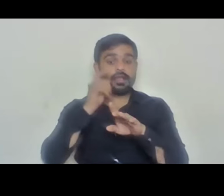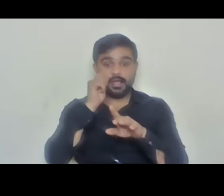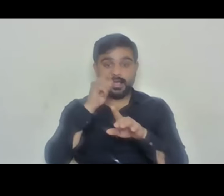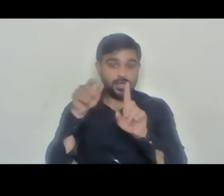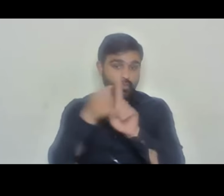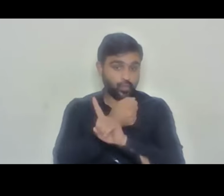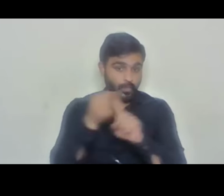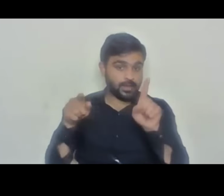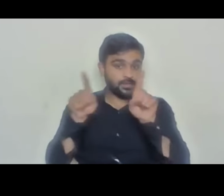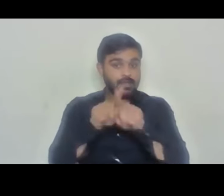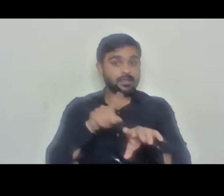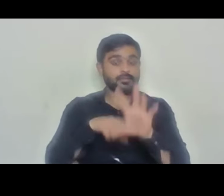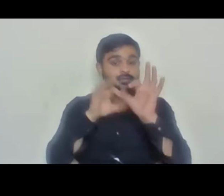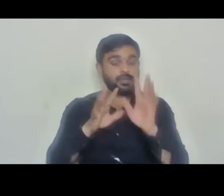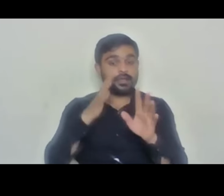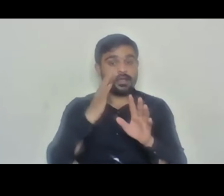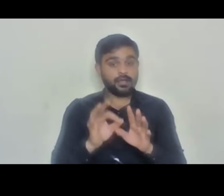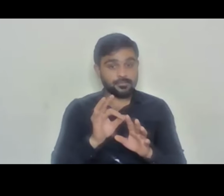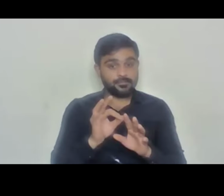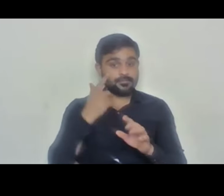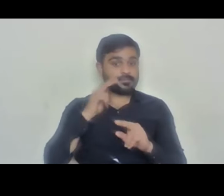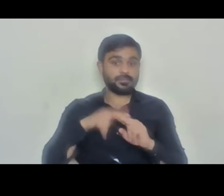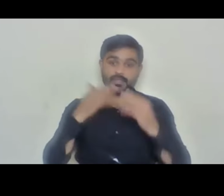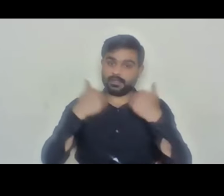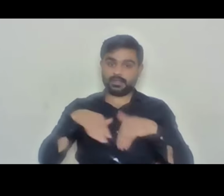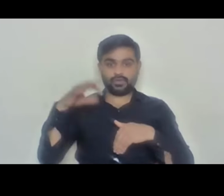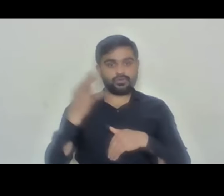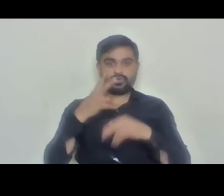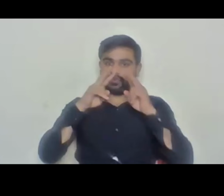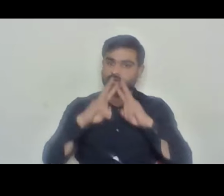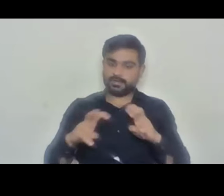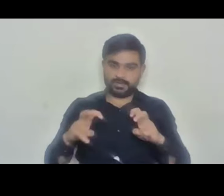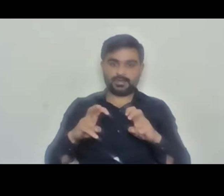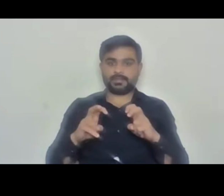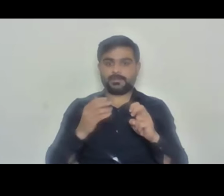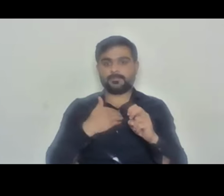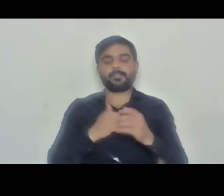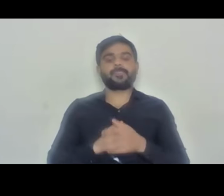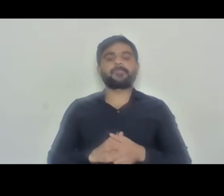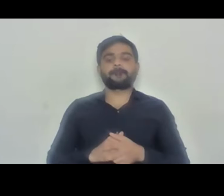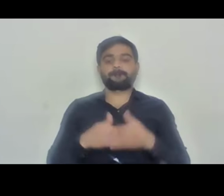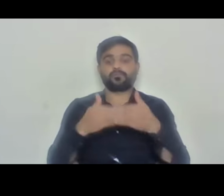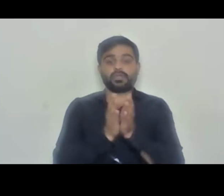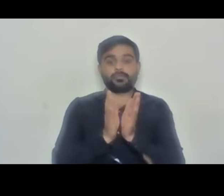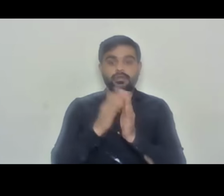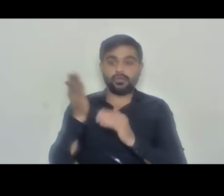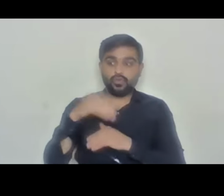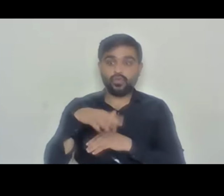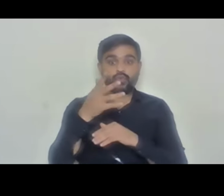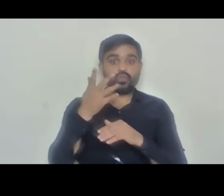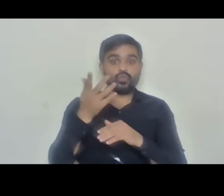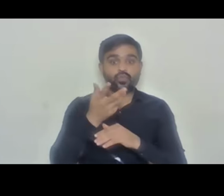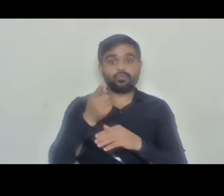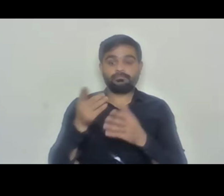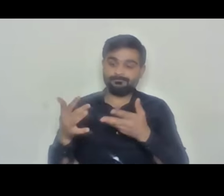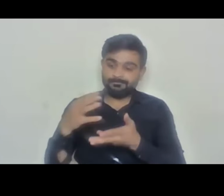But at the same time, it's also very important because if I am a new researcher who's coming into the field, how you went about